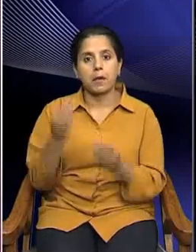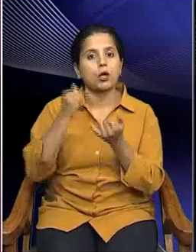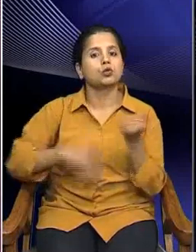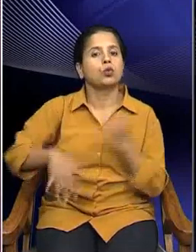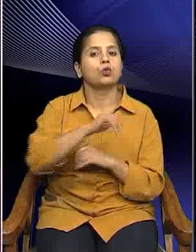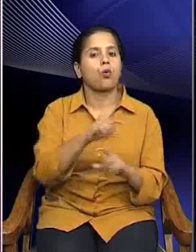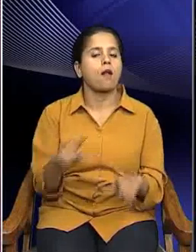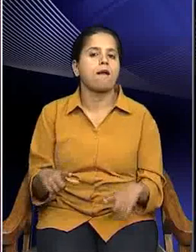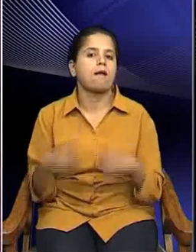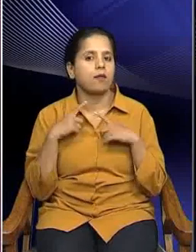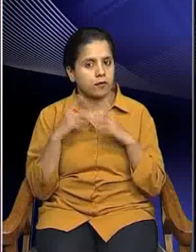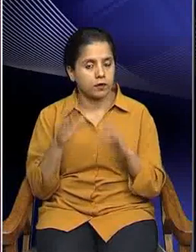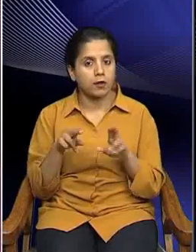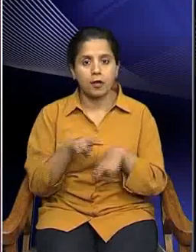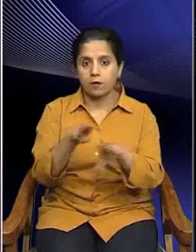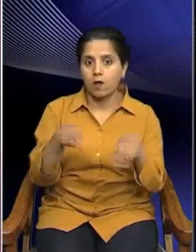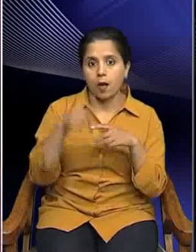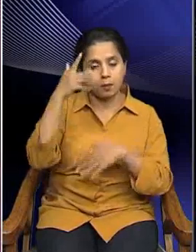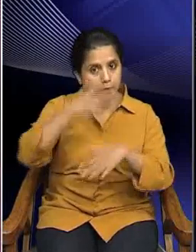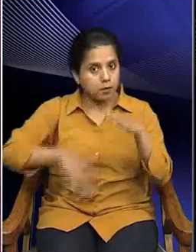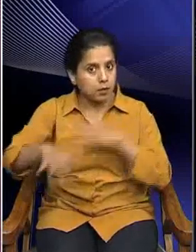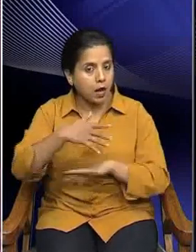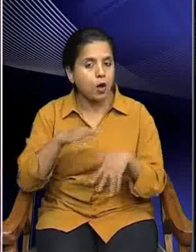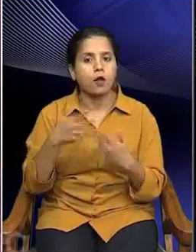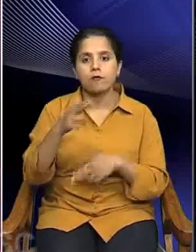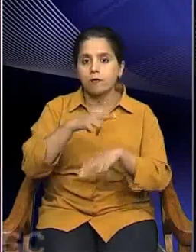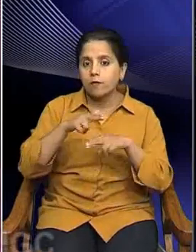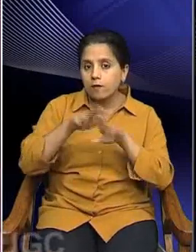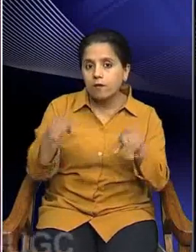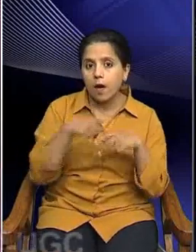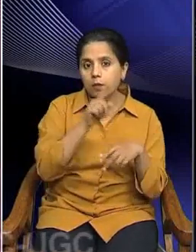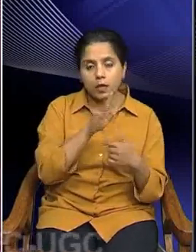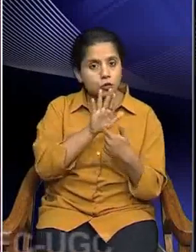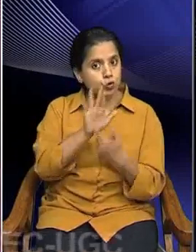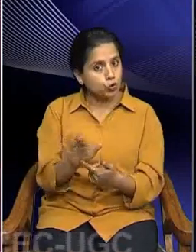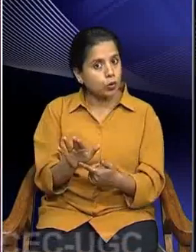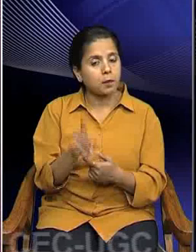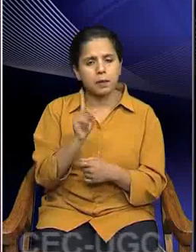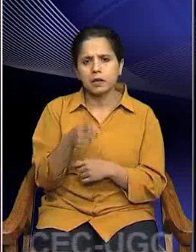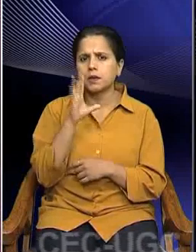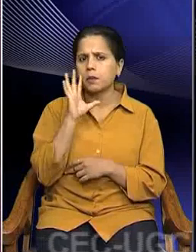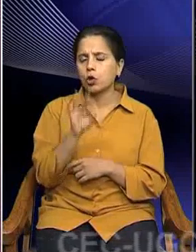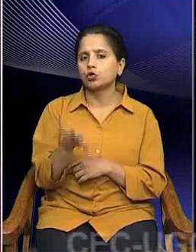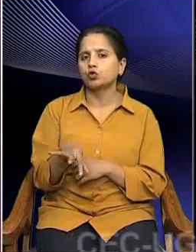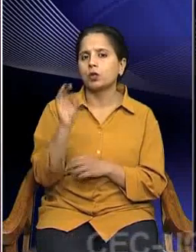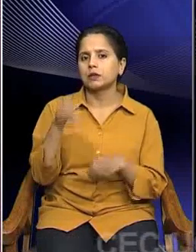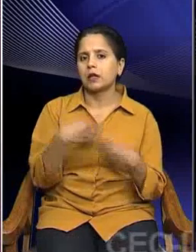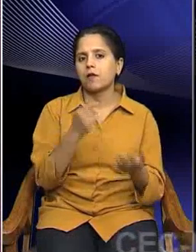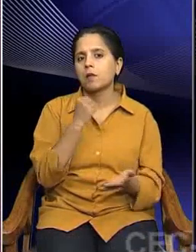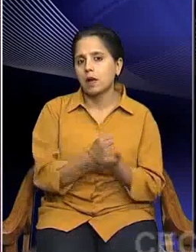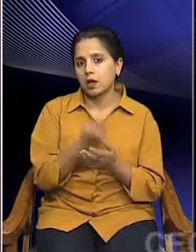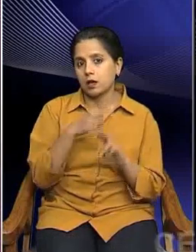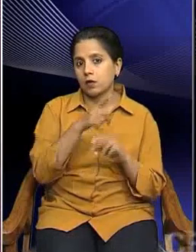life. So family planning or family building must be looked as an important choice if they want